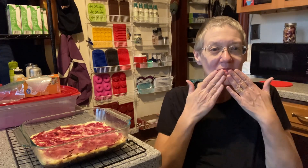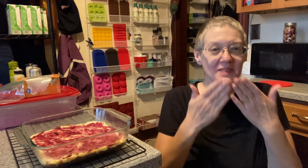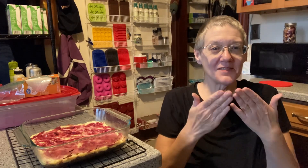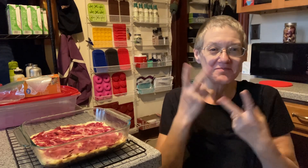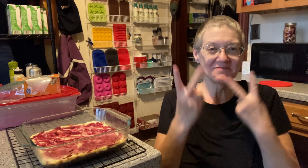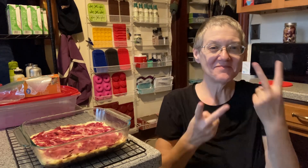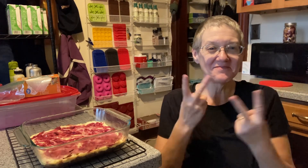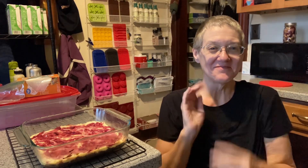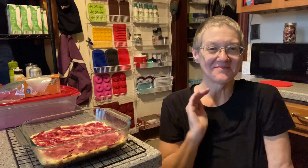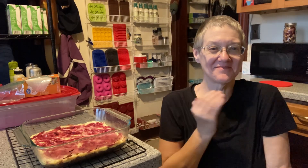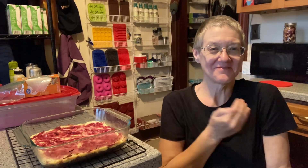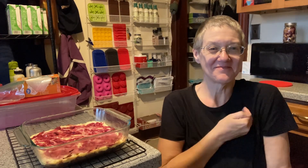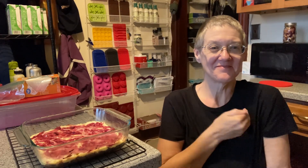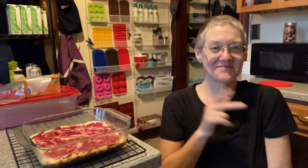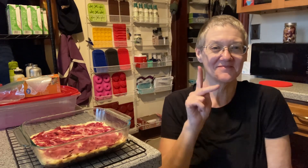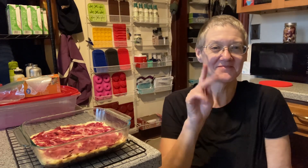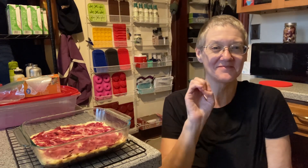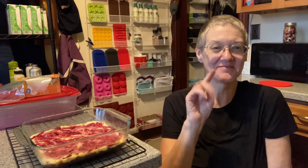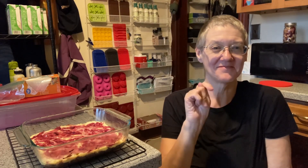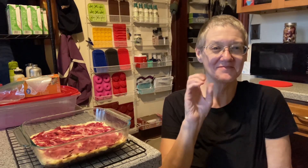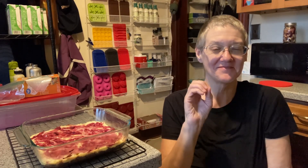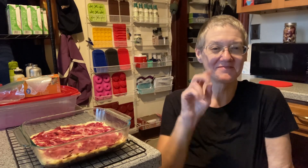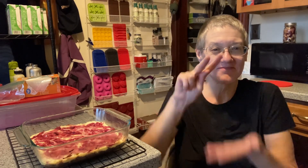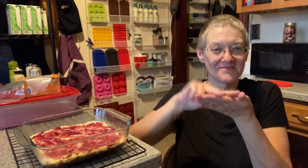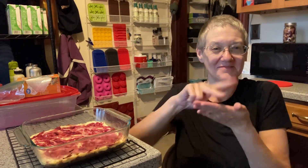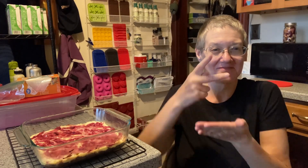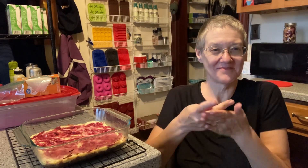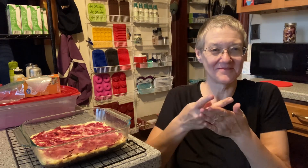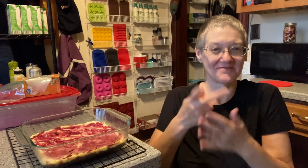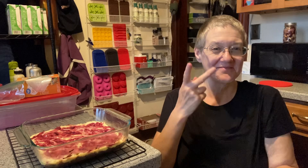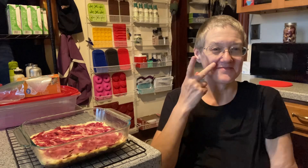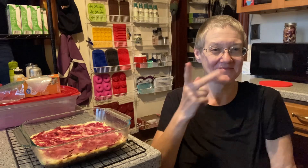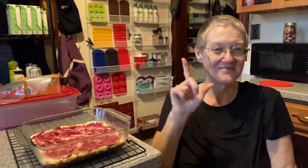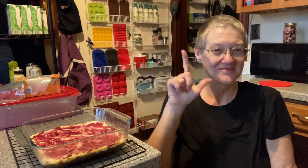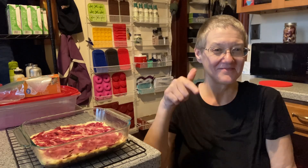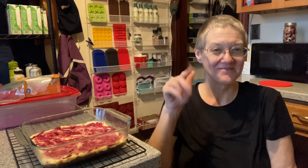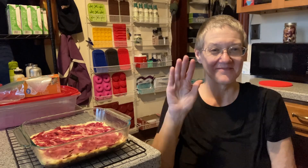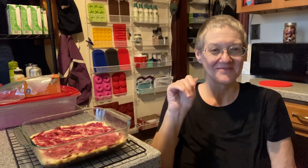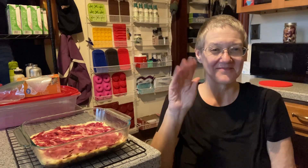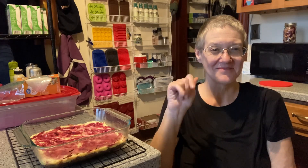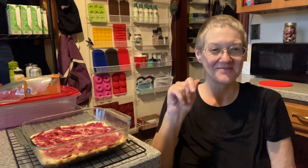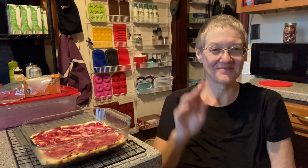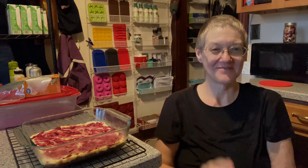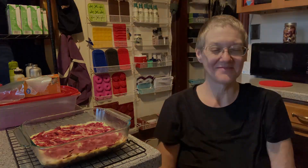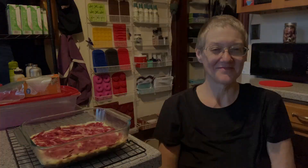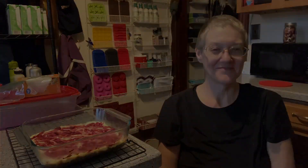So thank you for visiting our keto kitchen. See you later. Bye-bye.